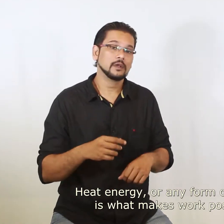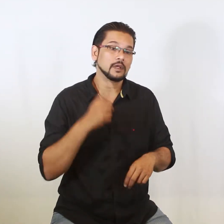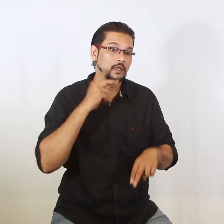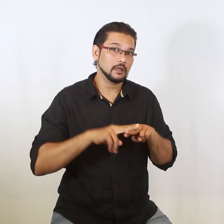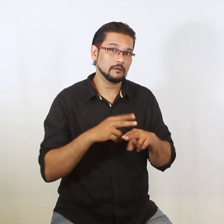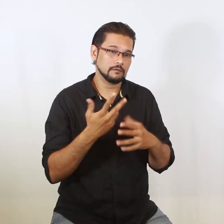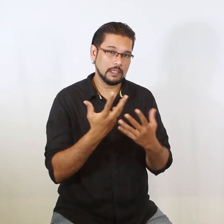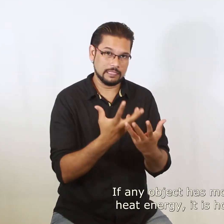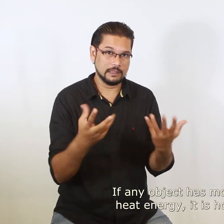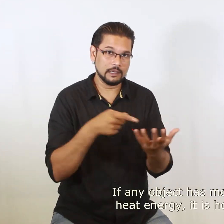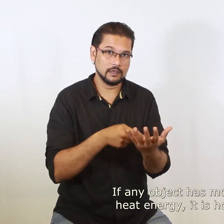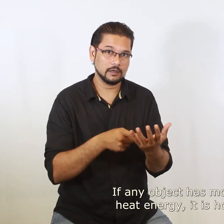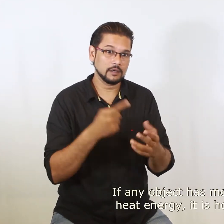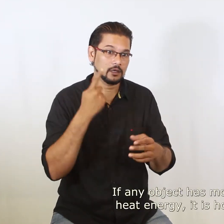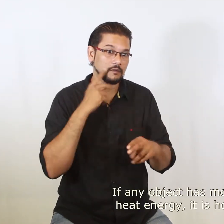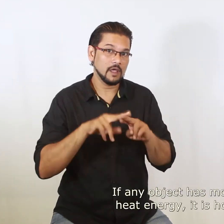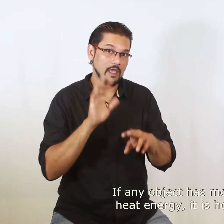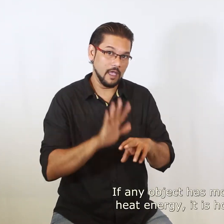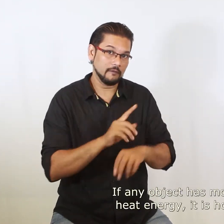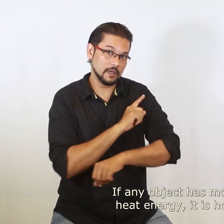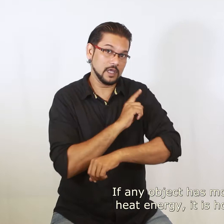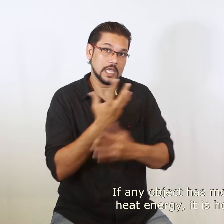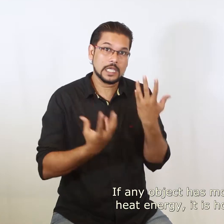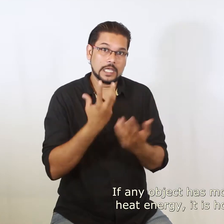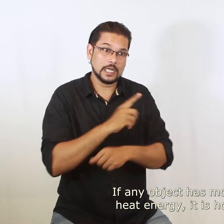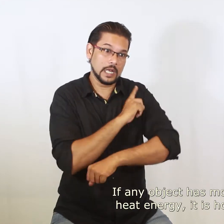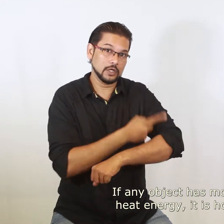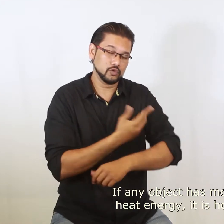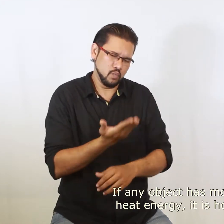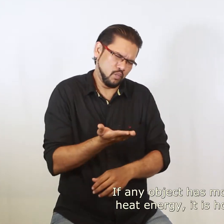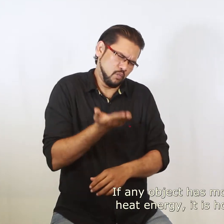If any object has more heat energy, it is hot.